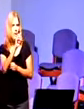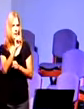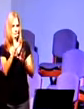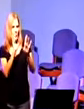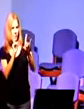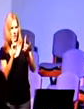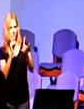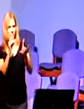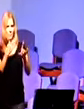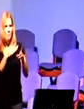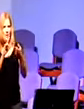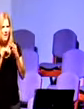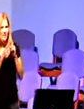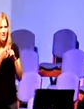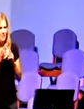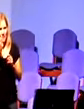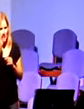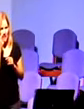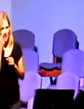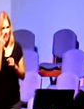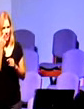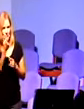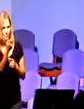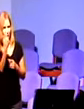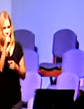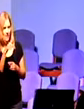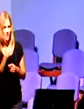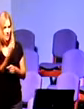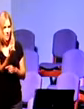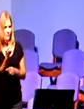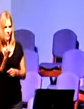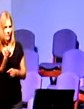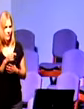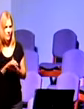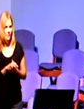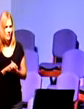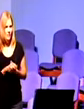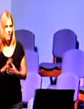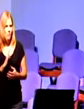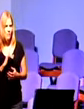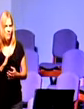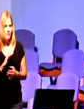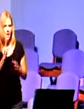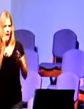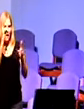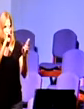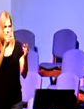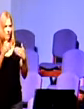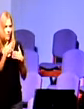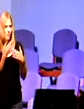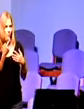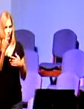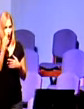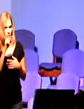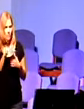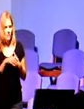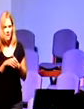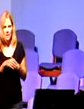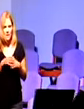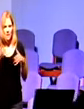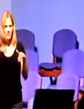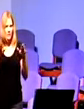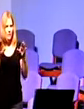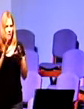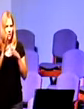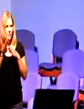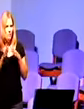spot, my friend? And would you come up here? And again, we're privileged and honored to have you with us. Would you mind, as we